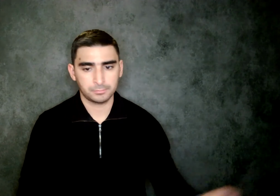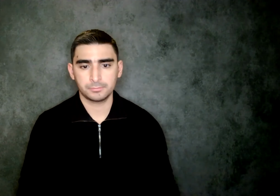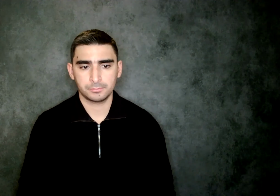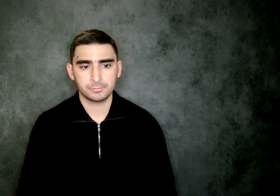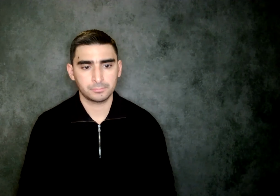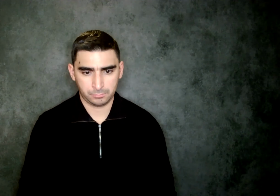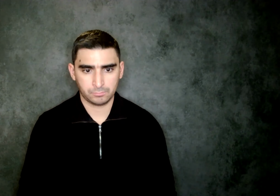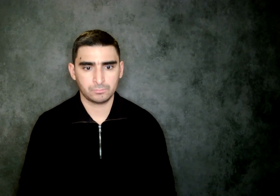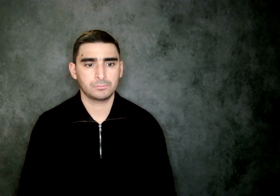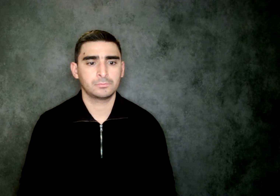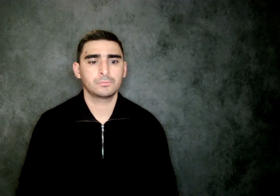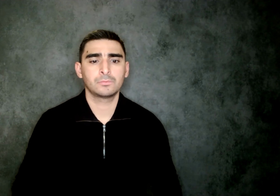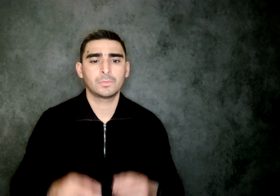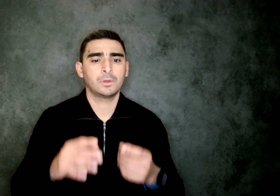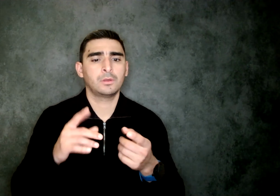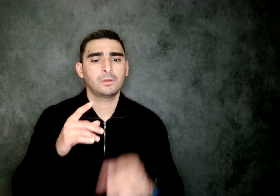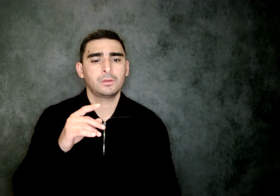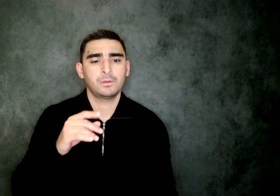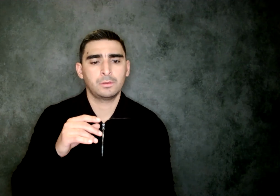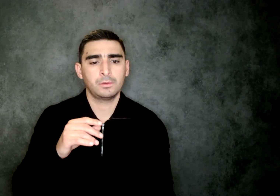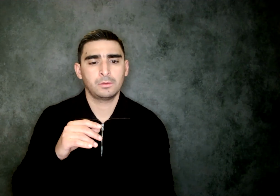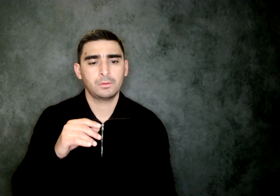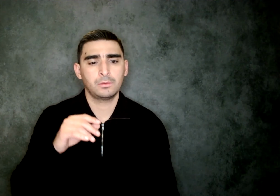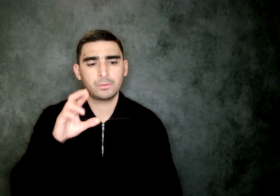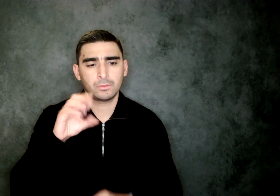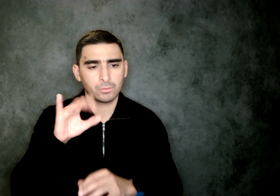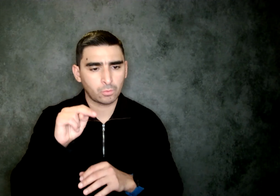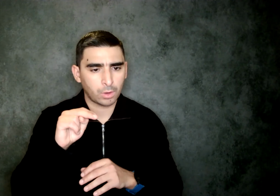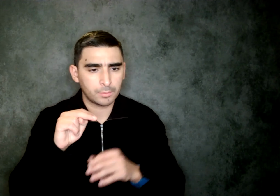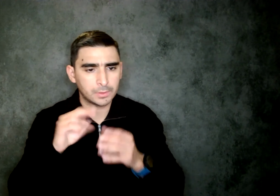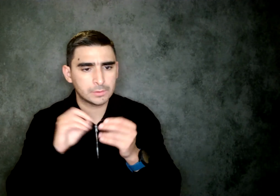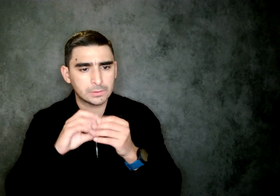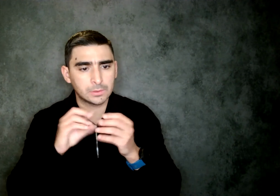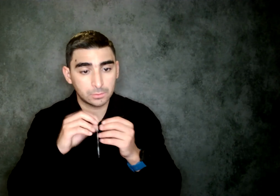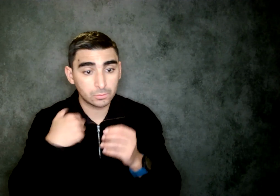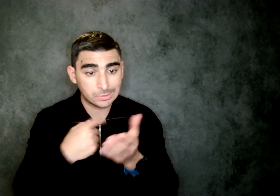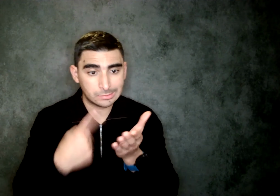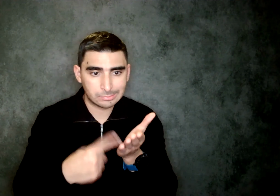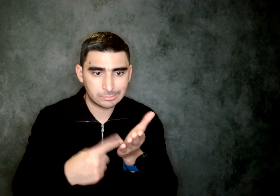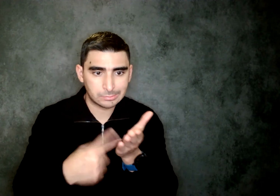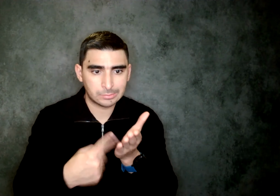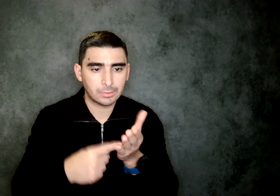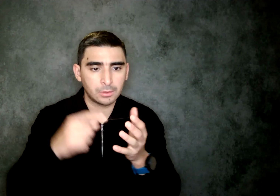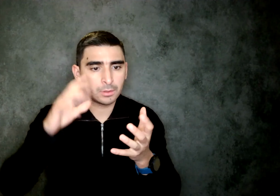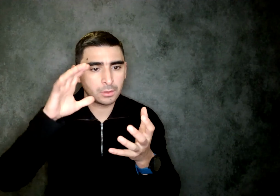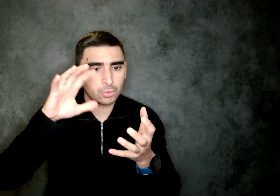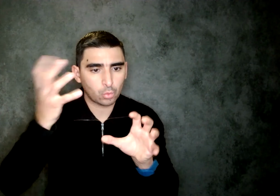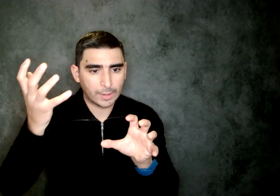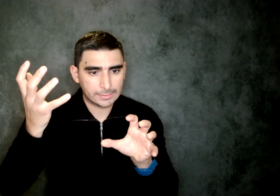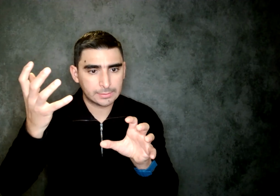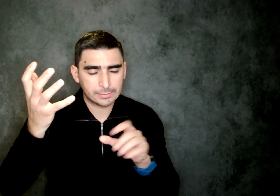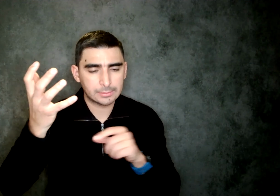So we've talked a lot about the crisis part of the issue. We've talked about the need